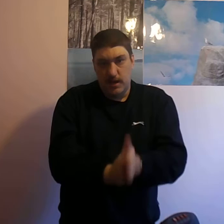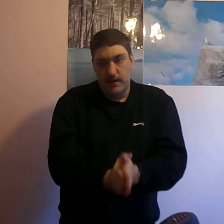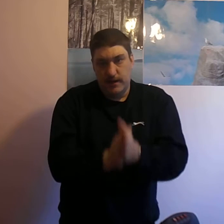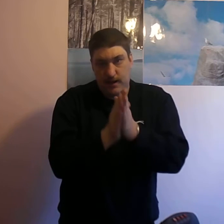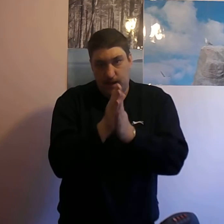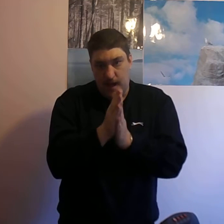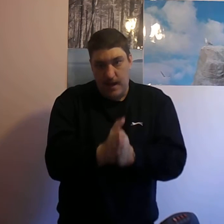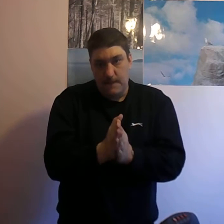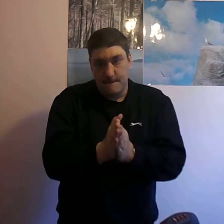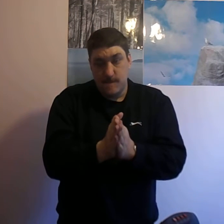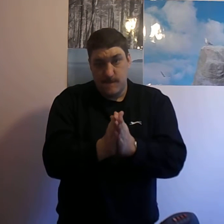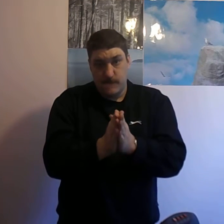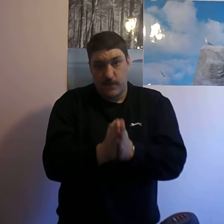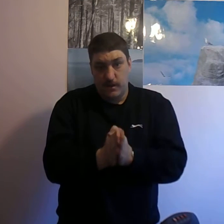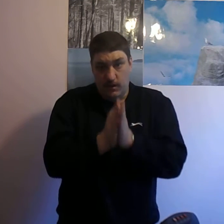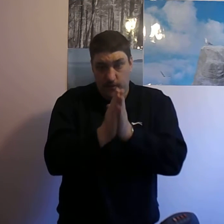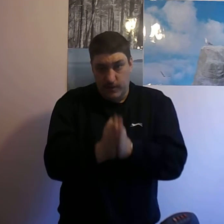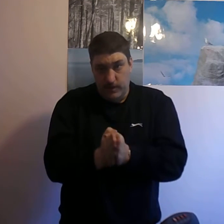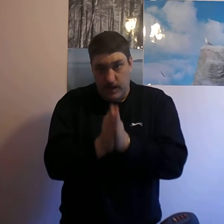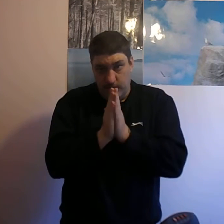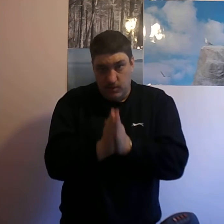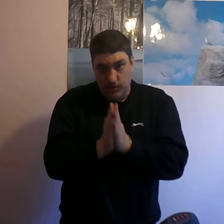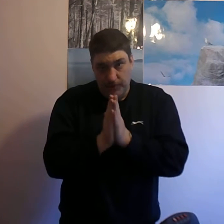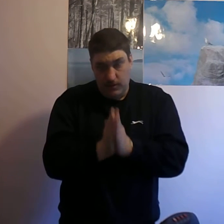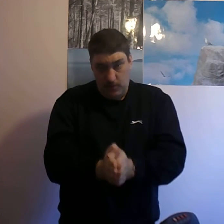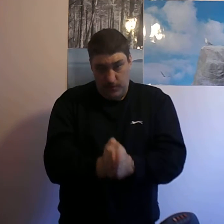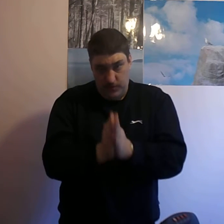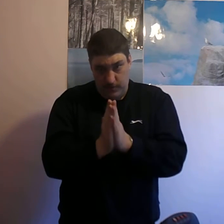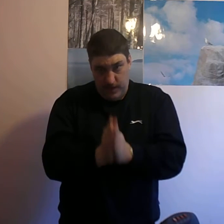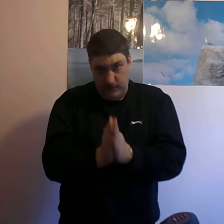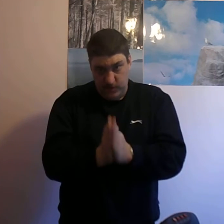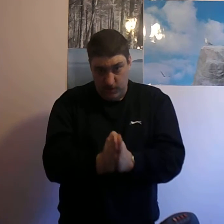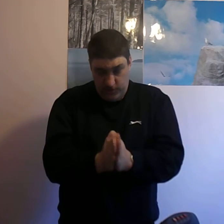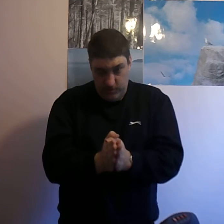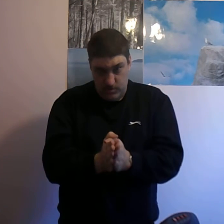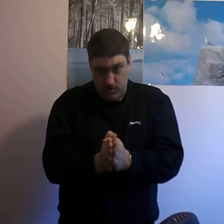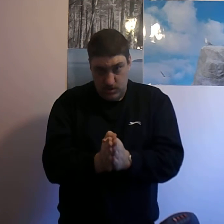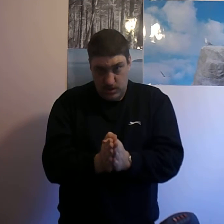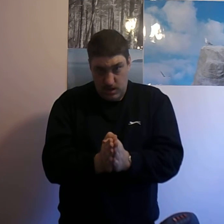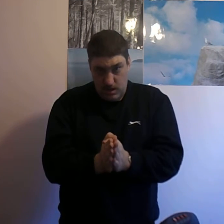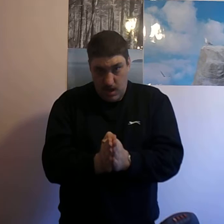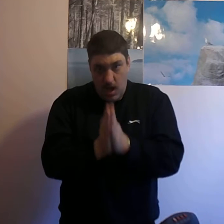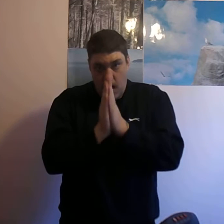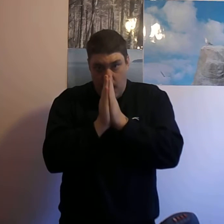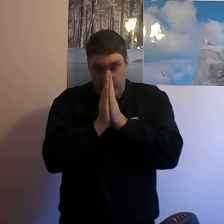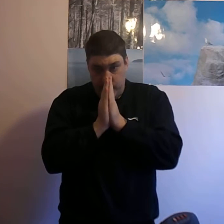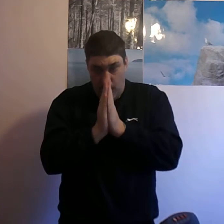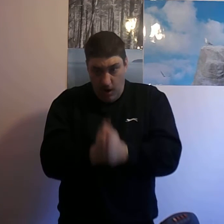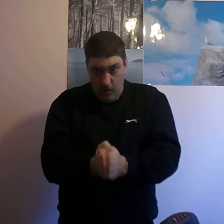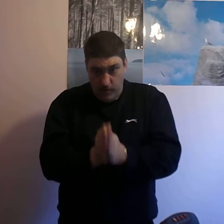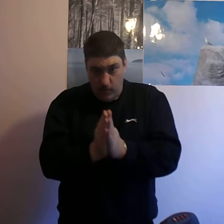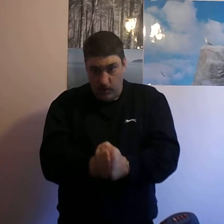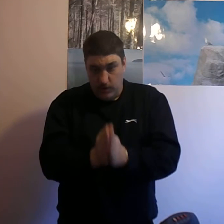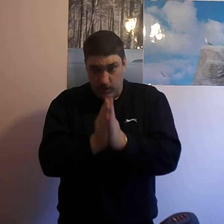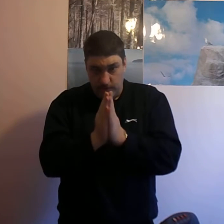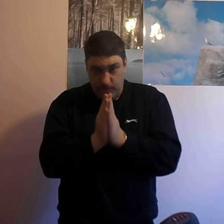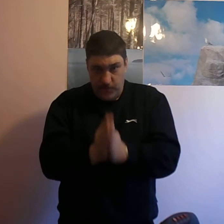the game on the same recordings with Cave Johnson, and the only one confirmed